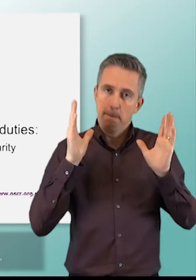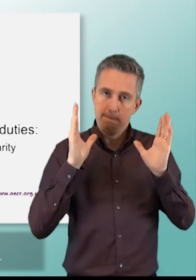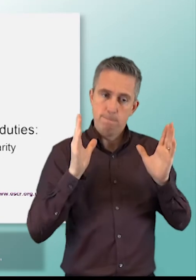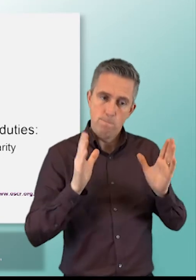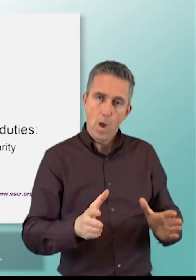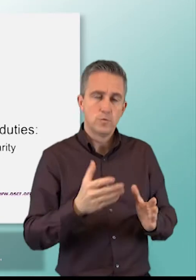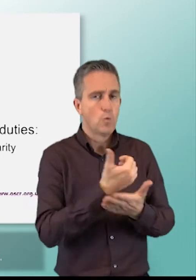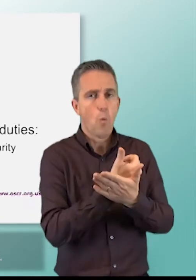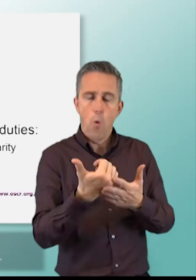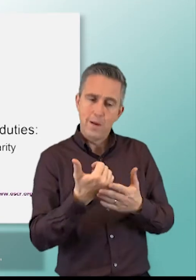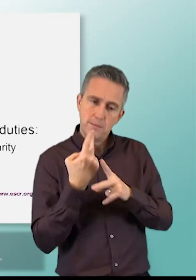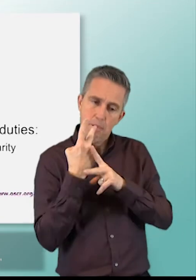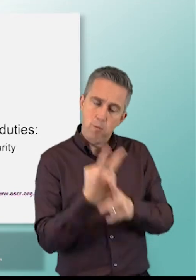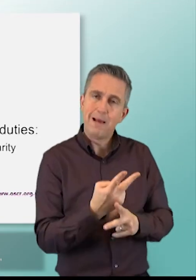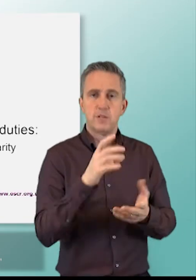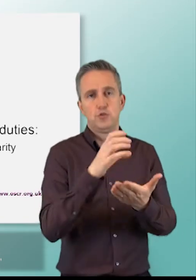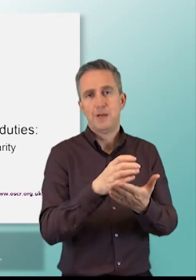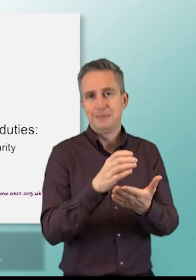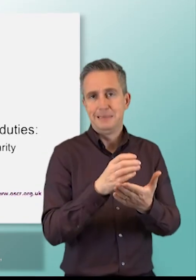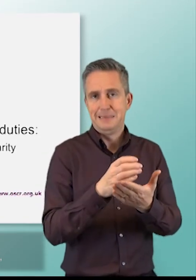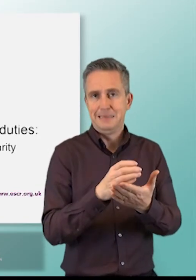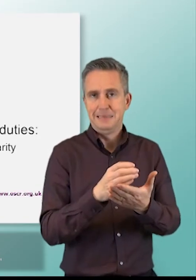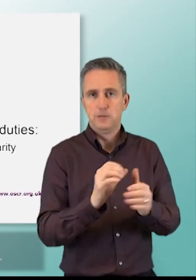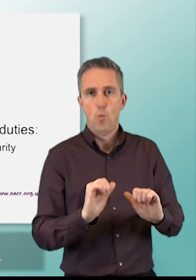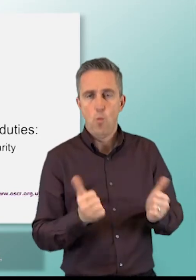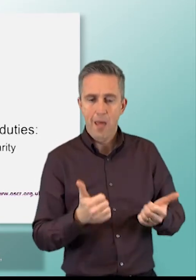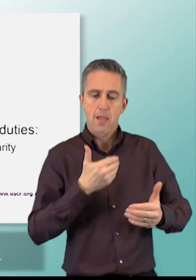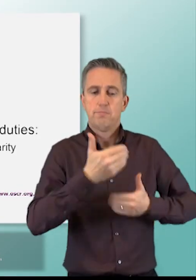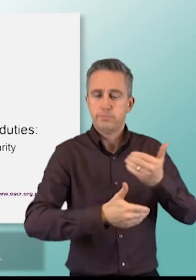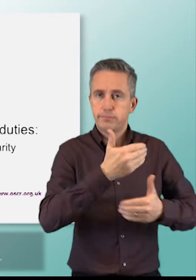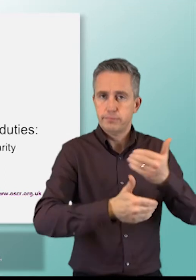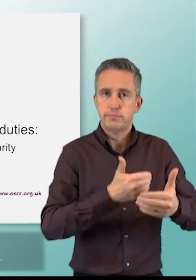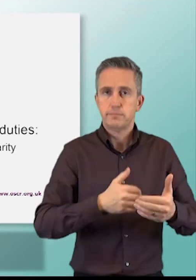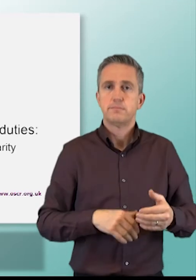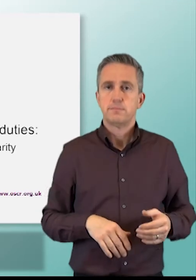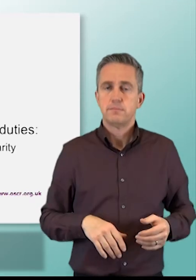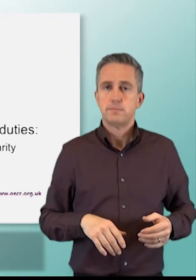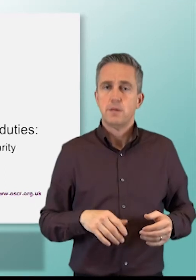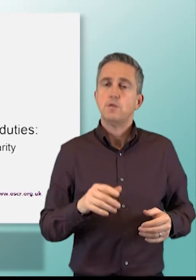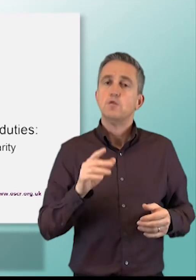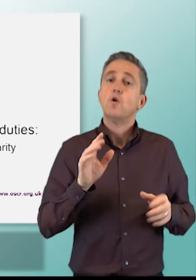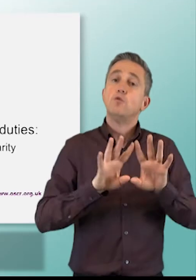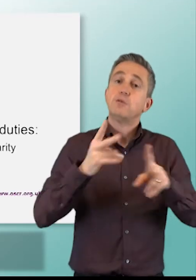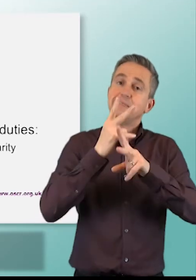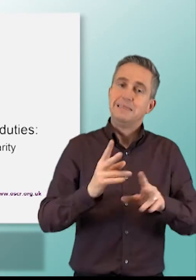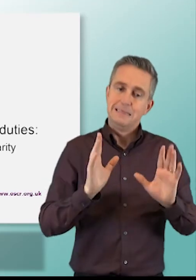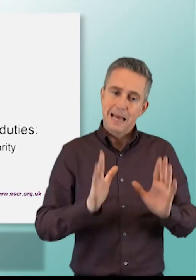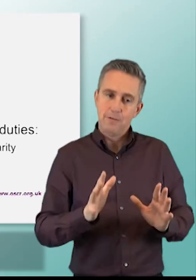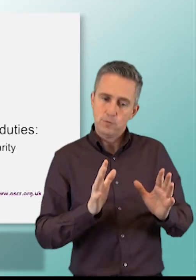the interests of the charity at all times. In terms of what that comes down to in practice, we have the need to make decisions that are